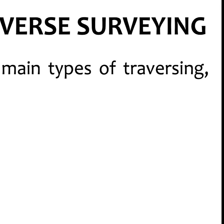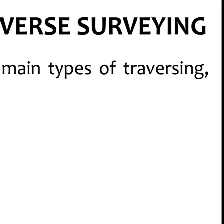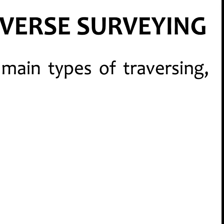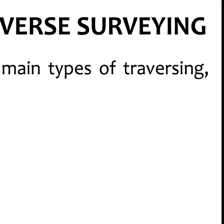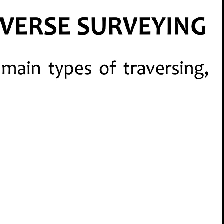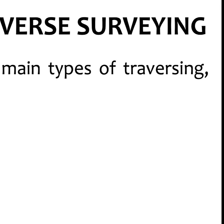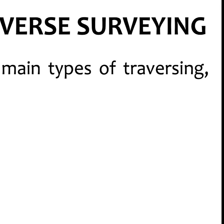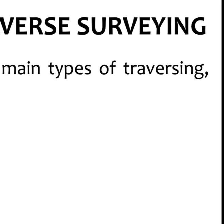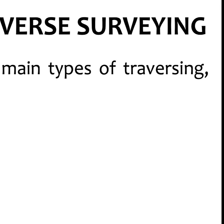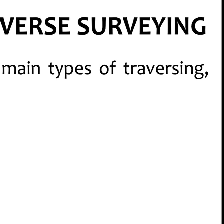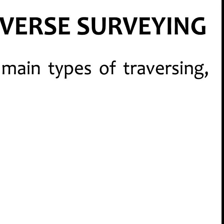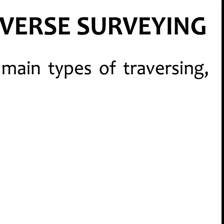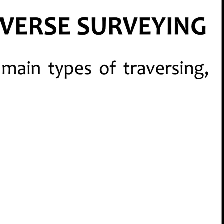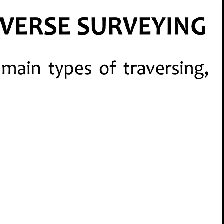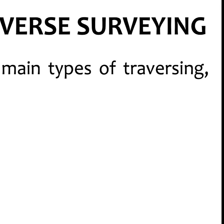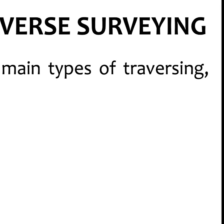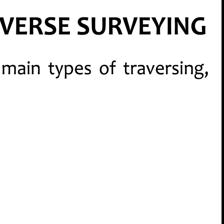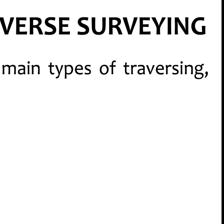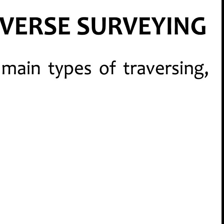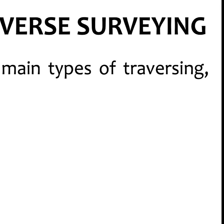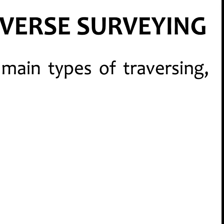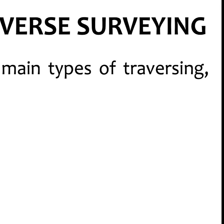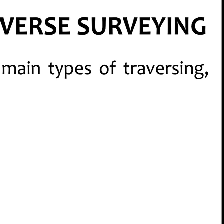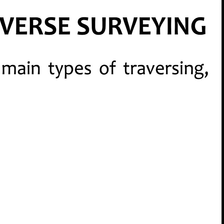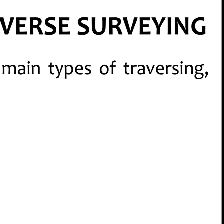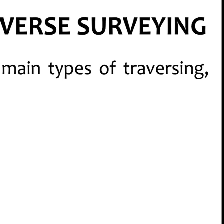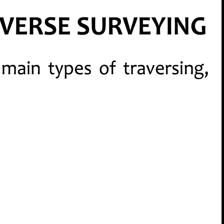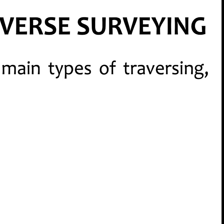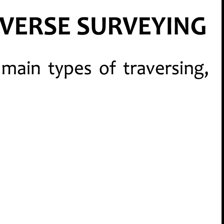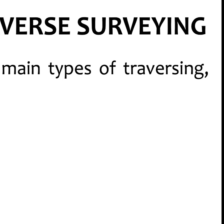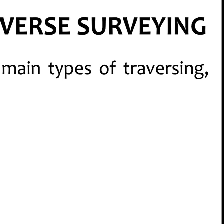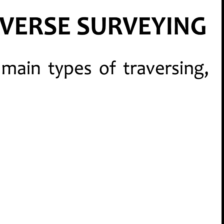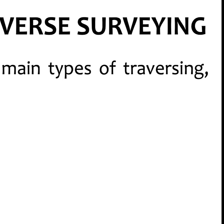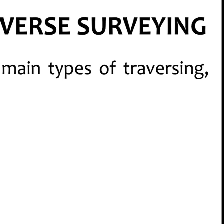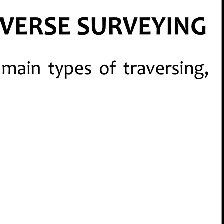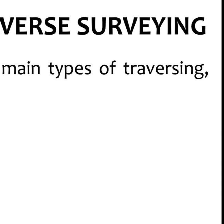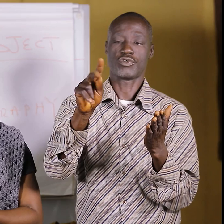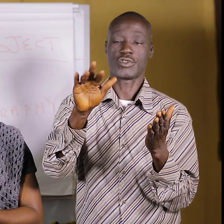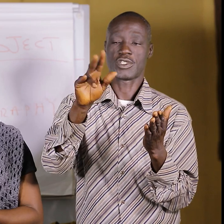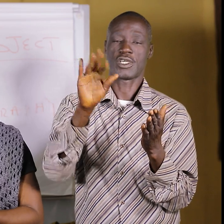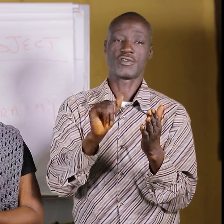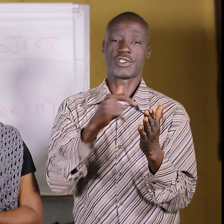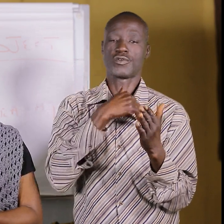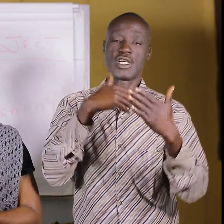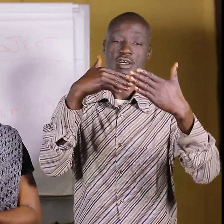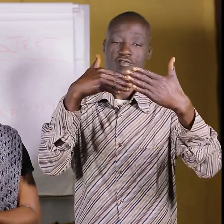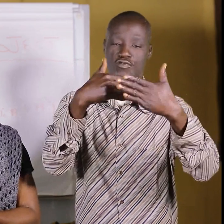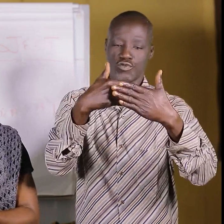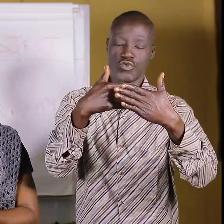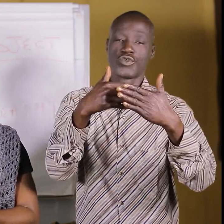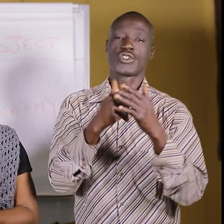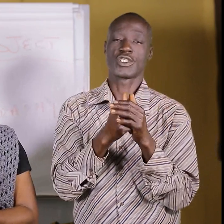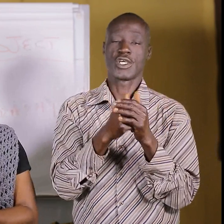have the closed traverse and the open traverse. The closed